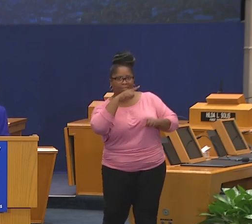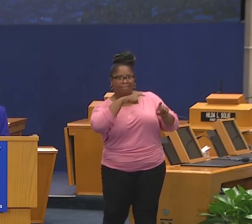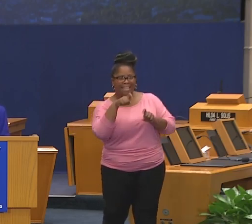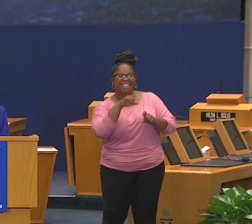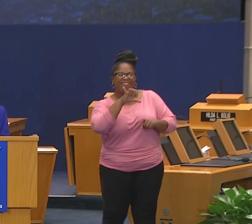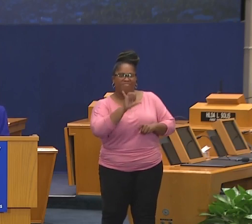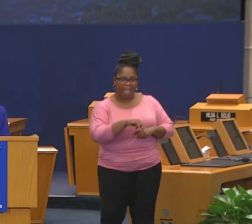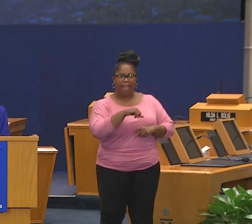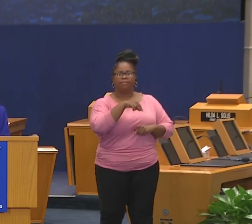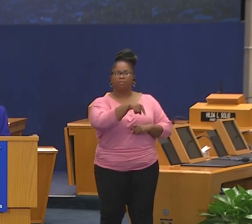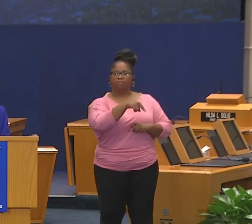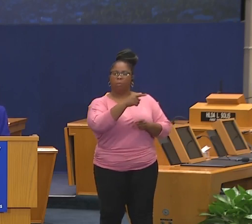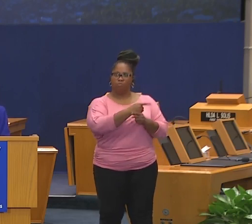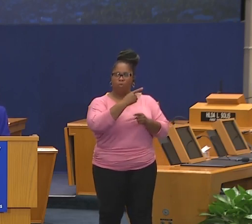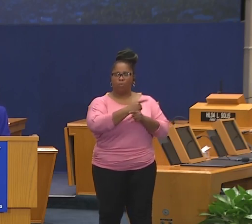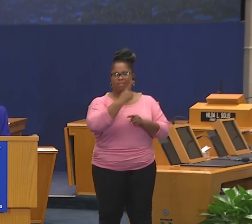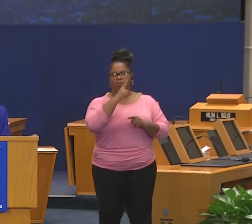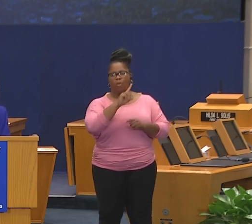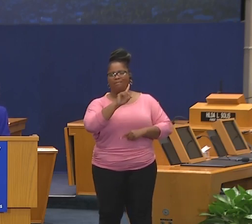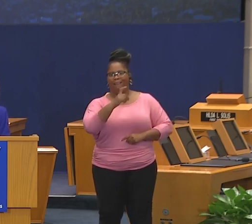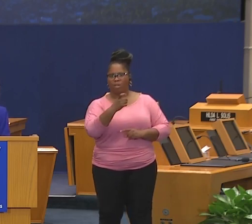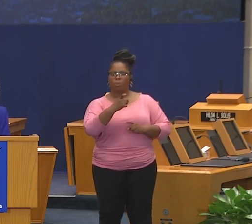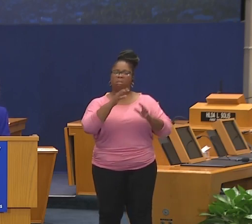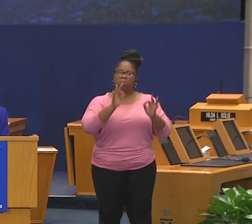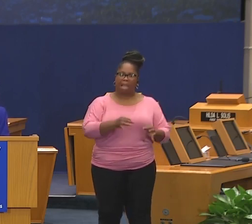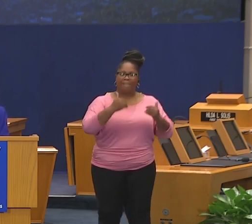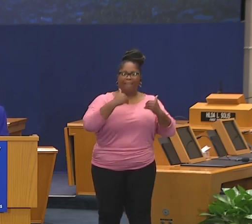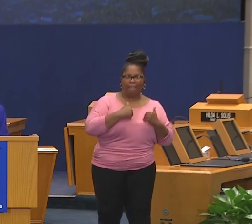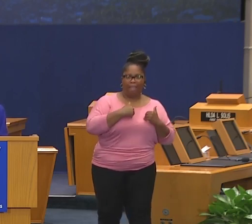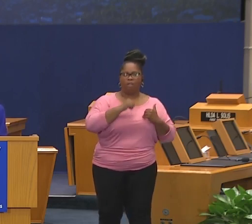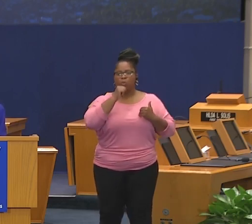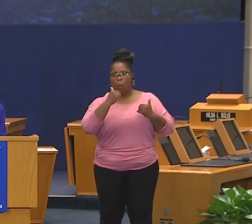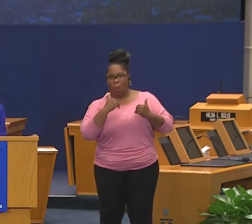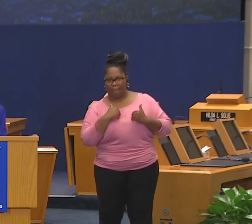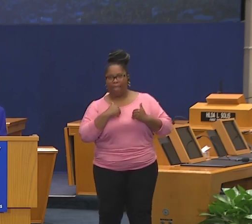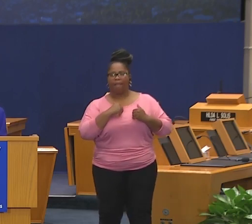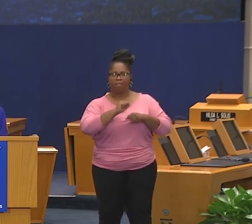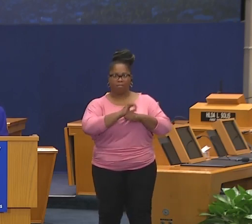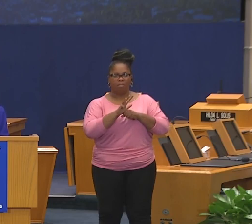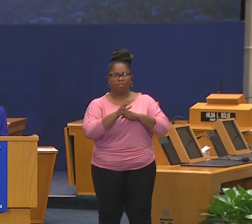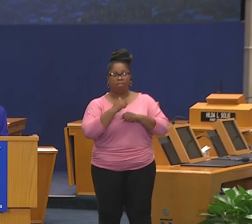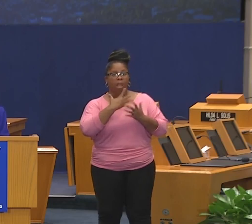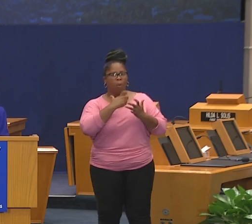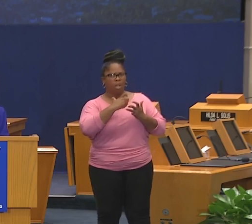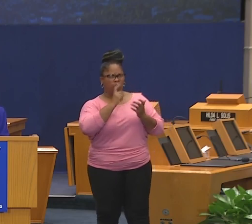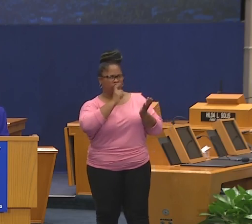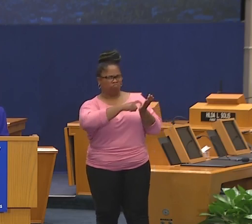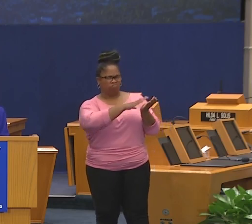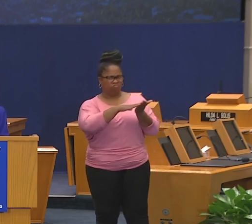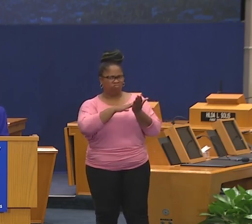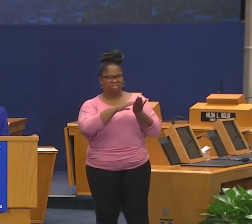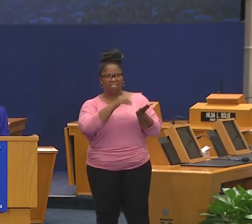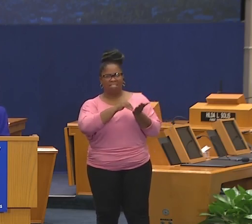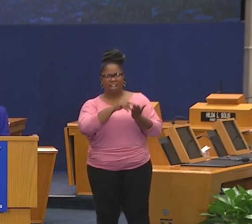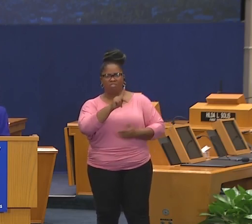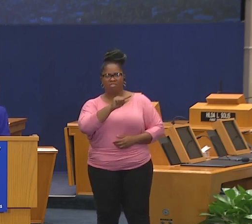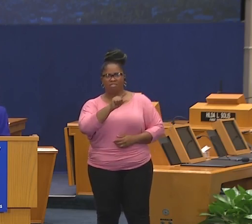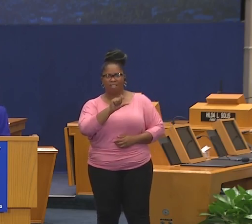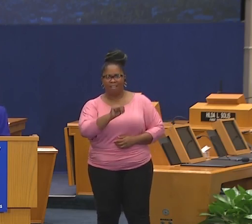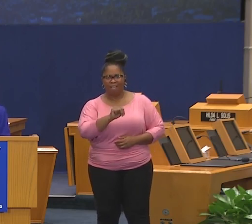a person with COVID-19. And I want to again acknowledge and thank Dr. Kazan and the Fire Department for significantly